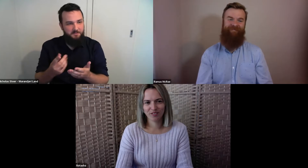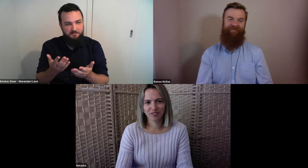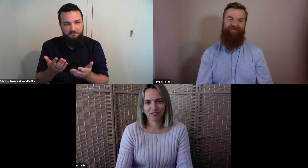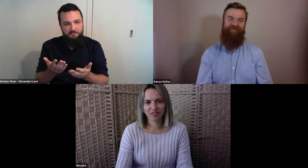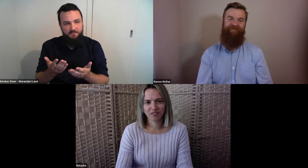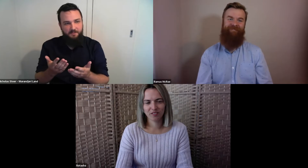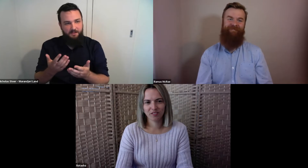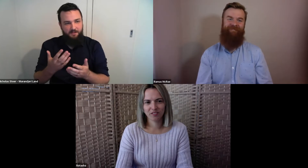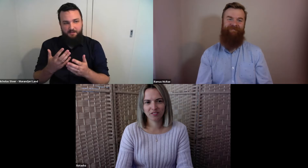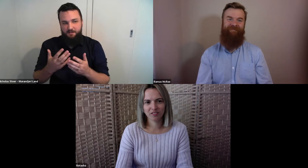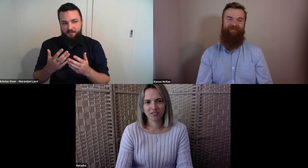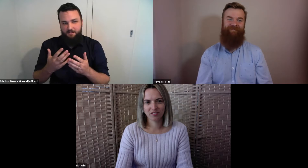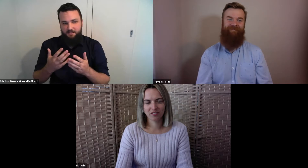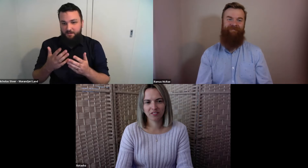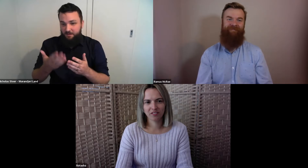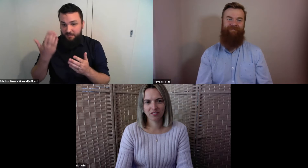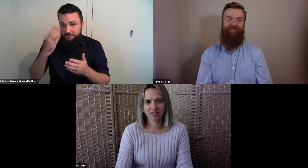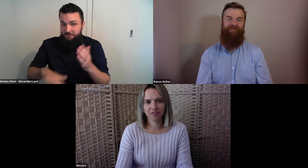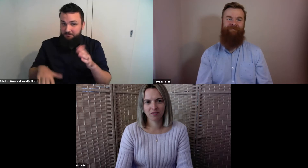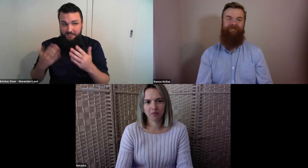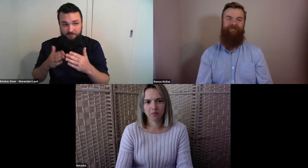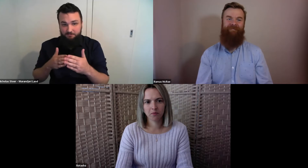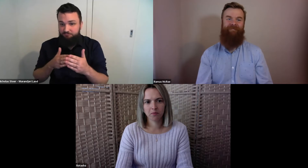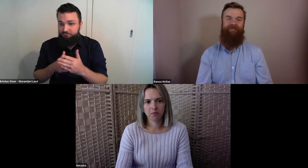So I'd just like to pose this next question to both of you.